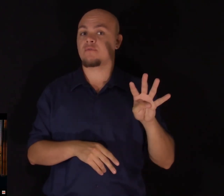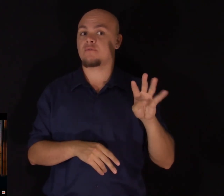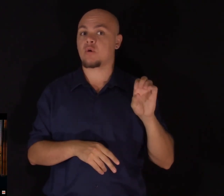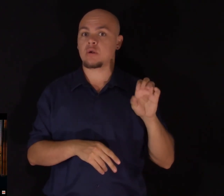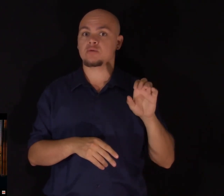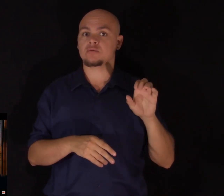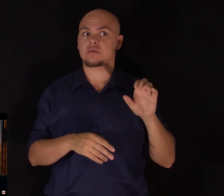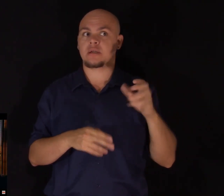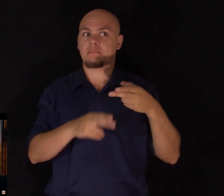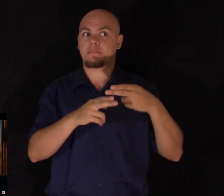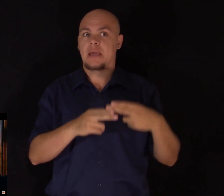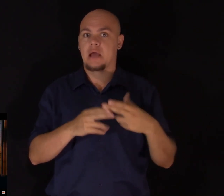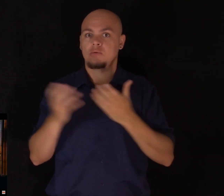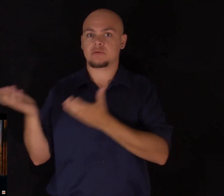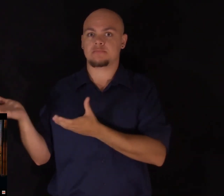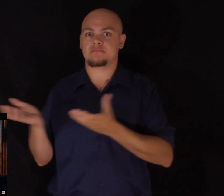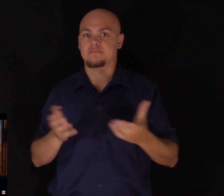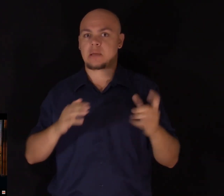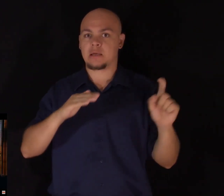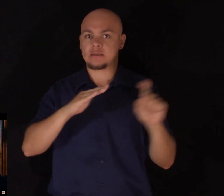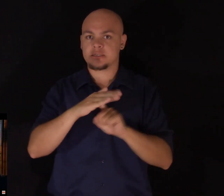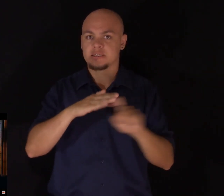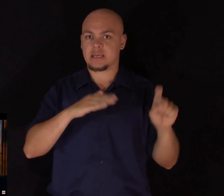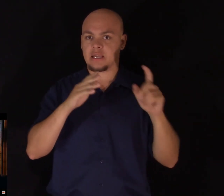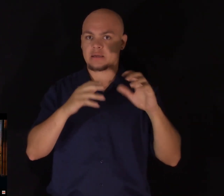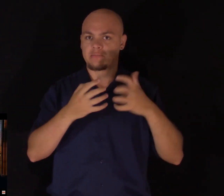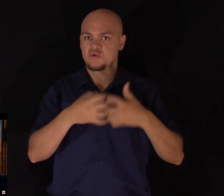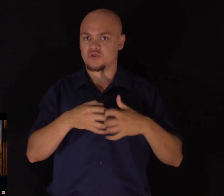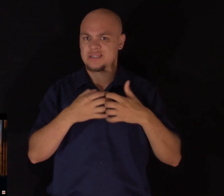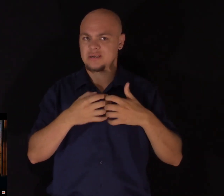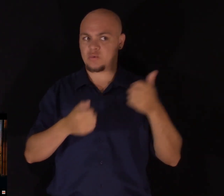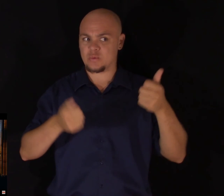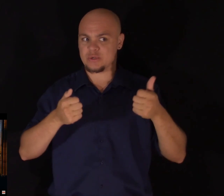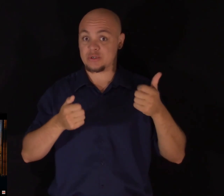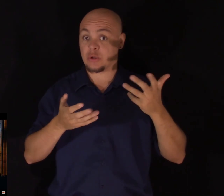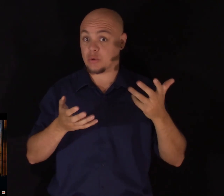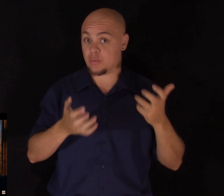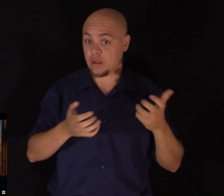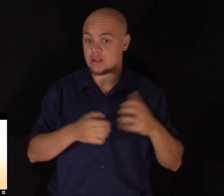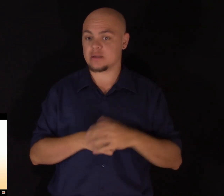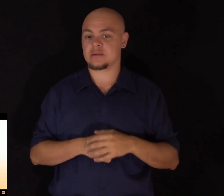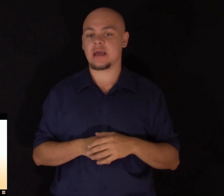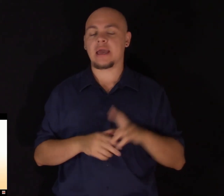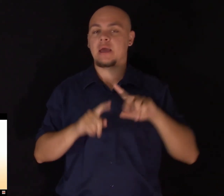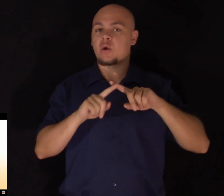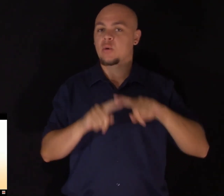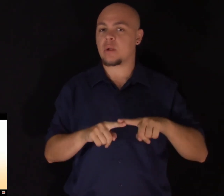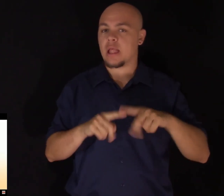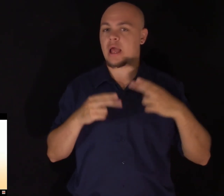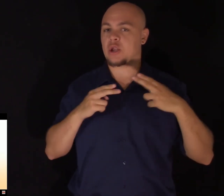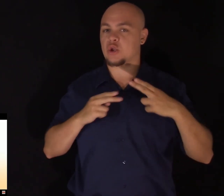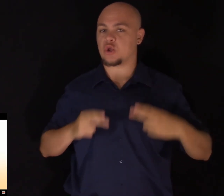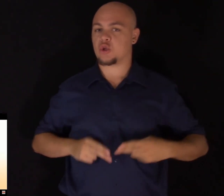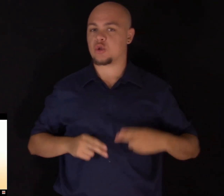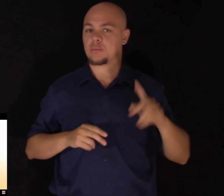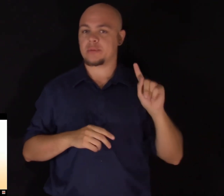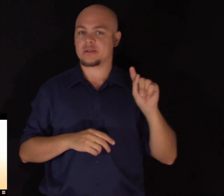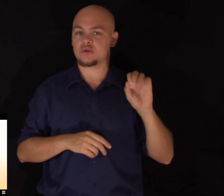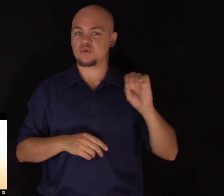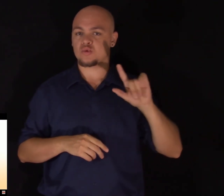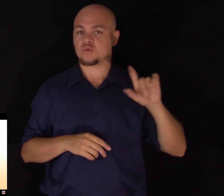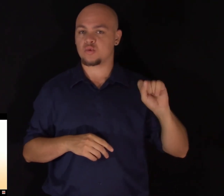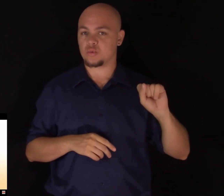door? Lie spotters rely on human tools. They know, as someone once